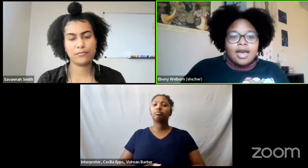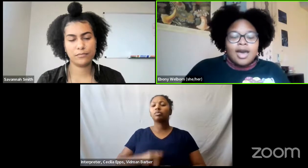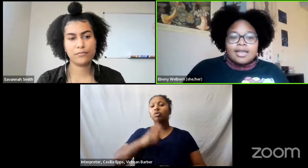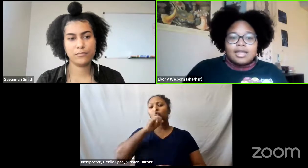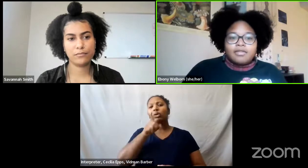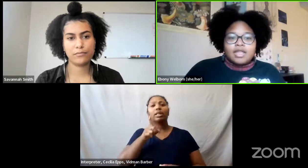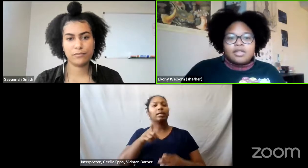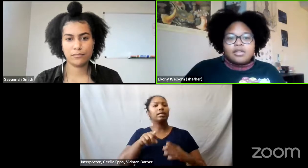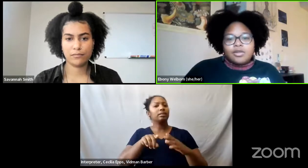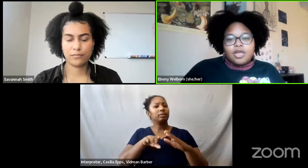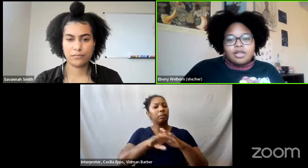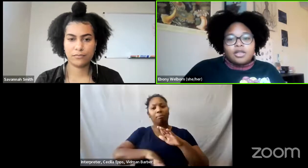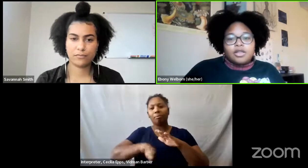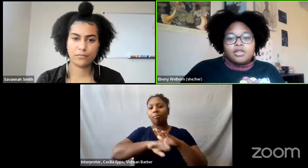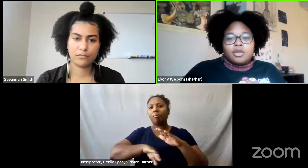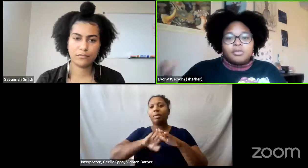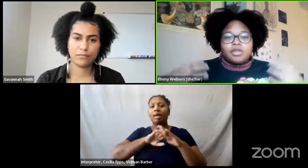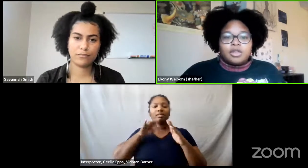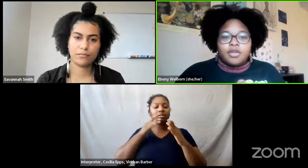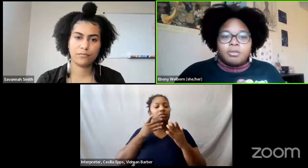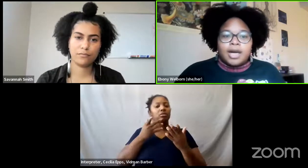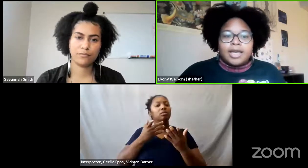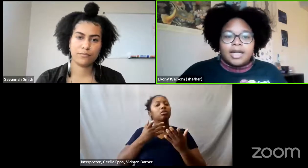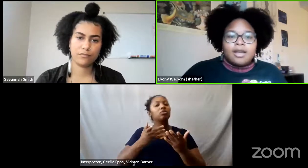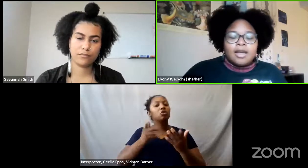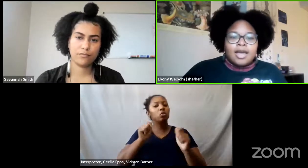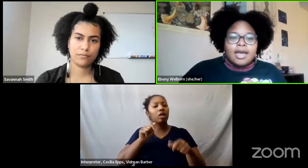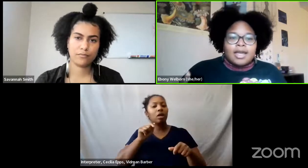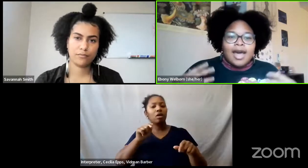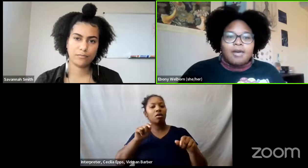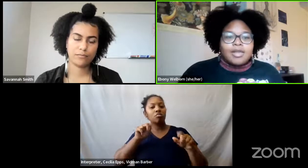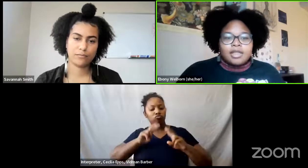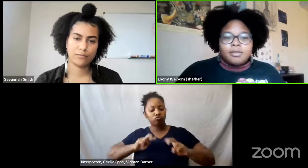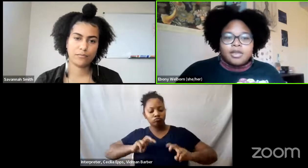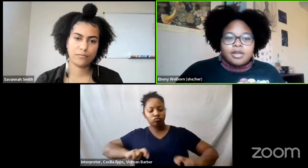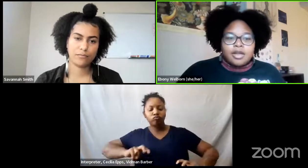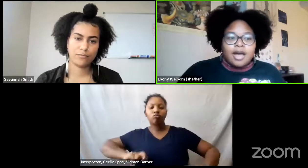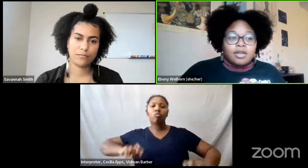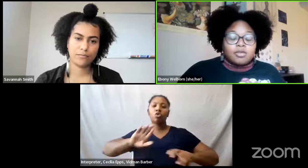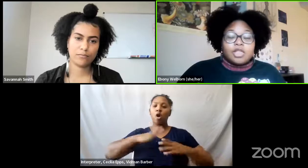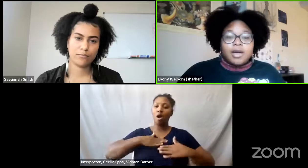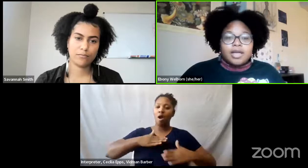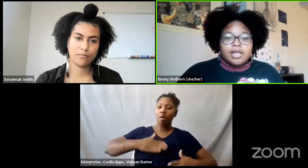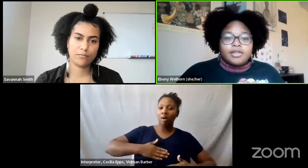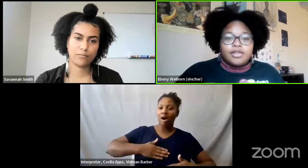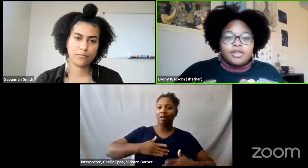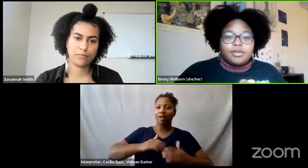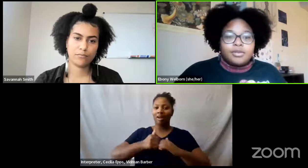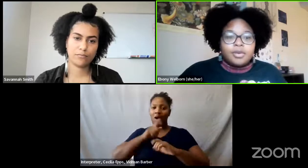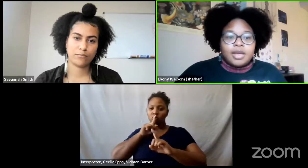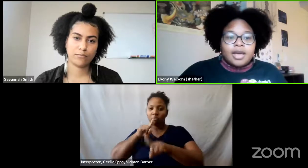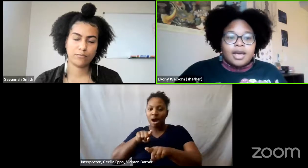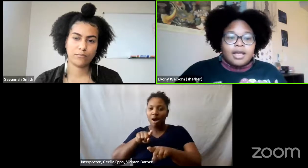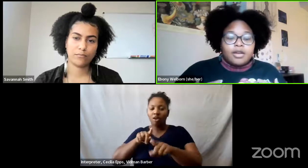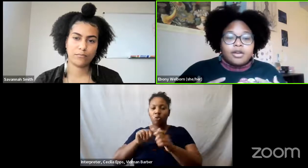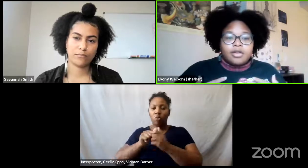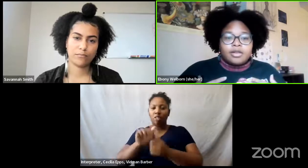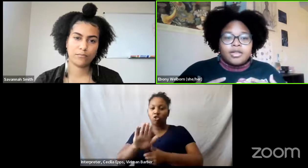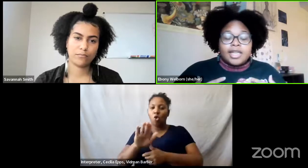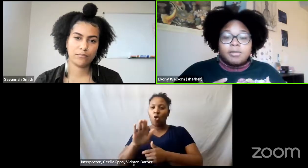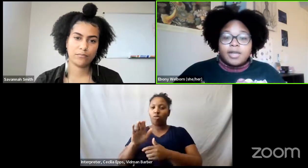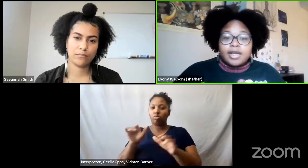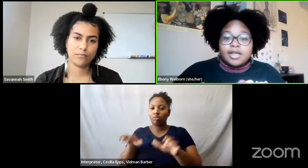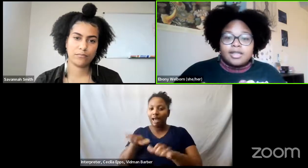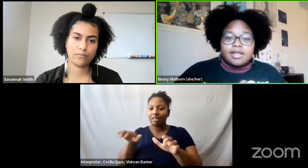beginner-friendly activities, so you can learn to observe your body and how it's responding to you and